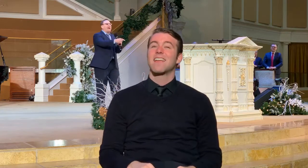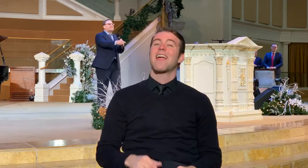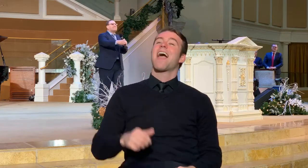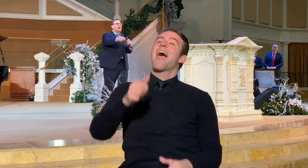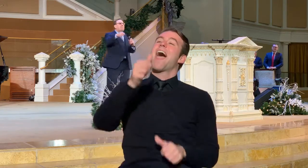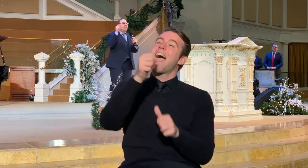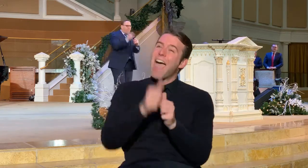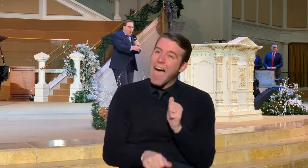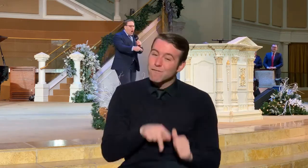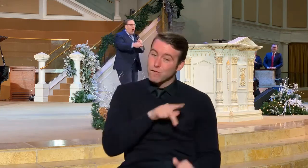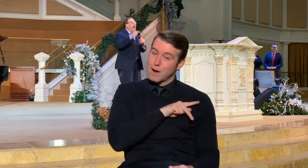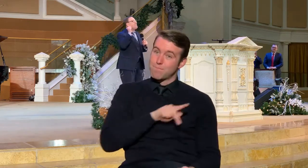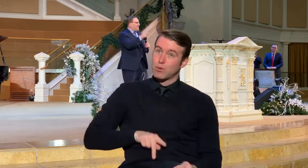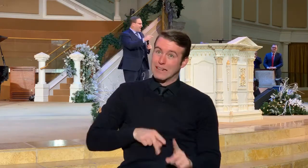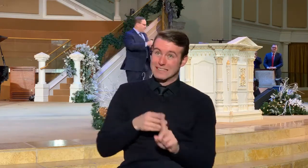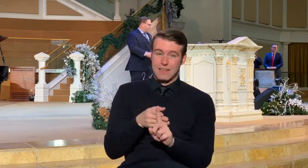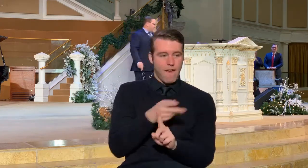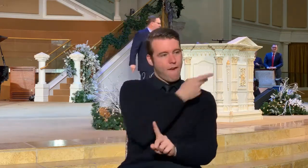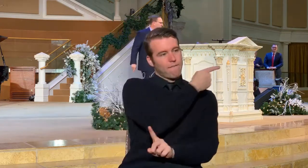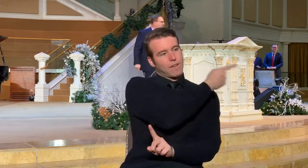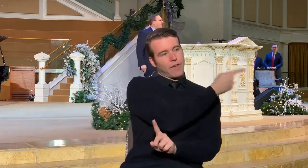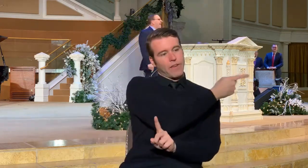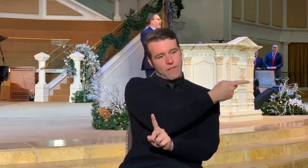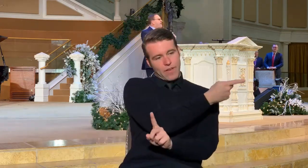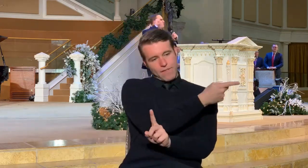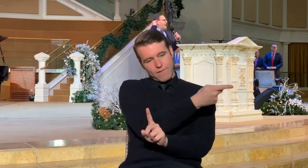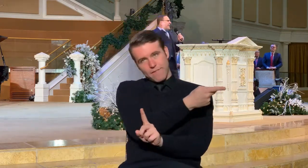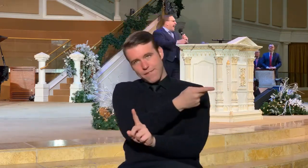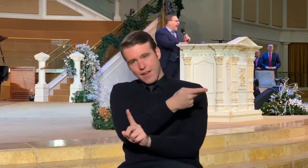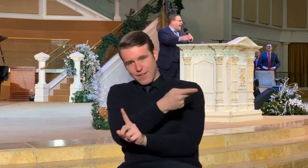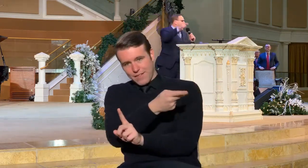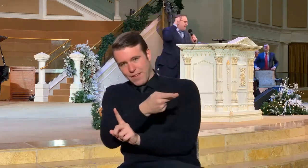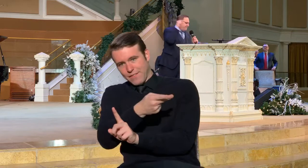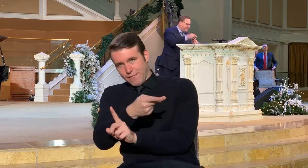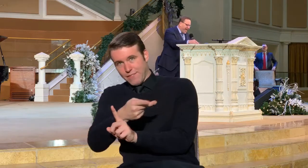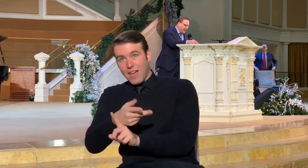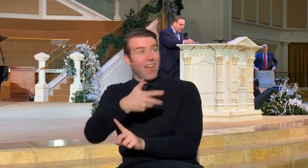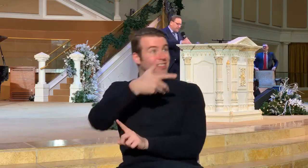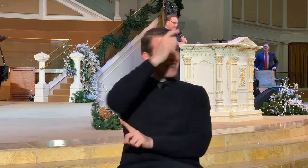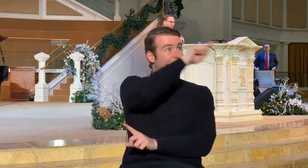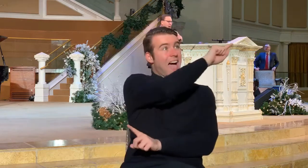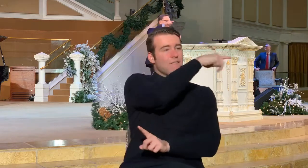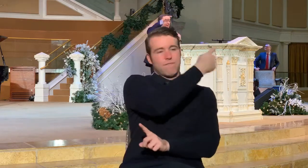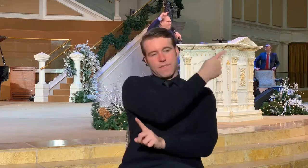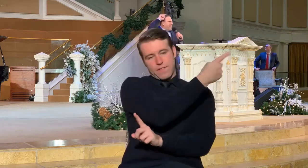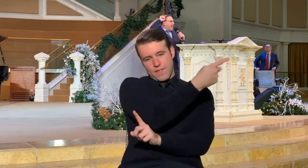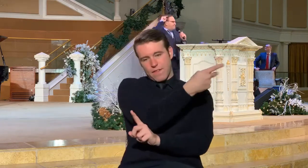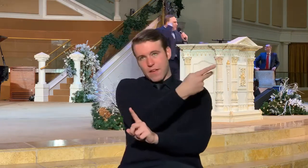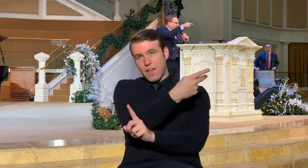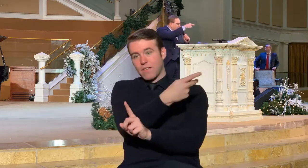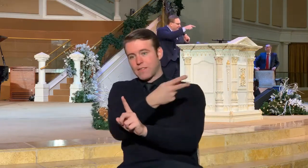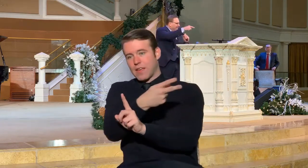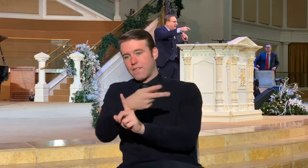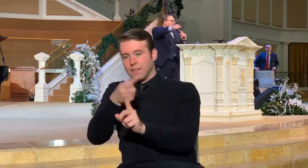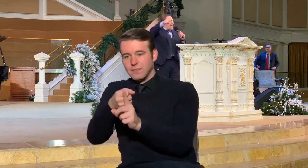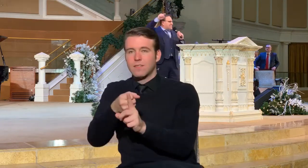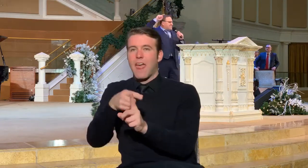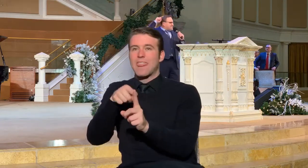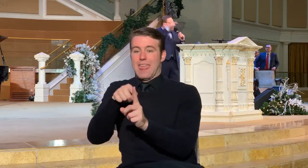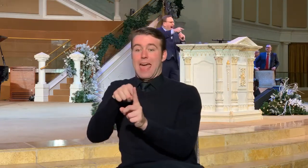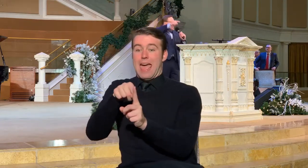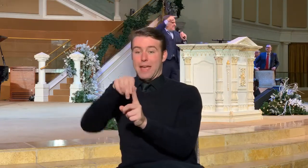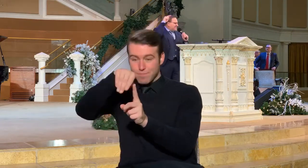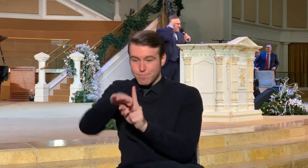Every prince before had failed. Every lion had failed. But that baby,